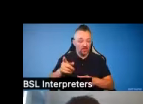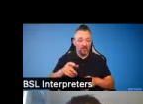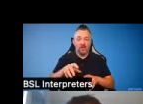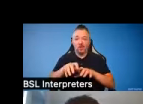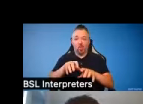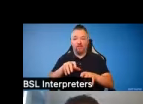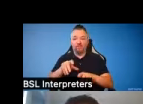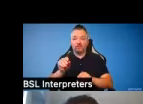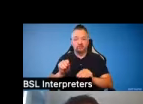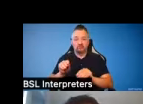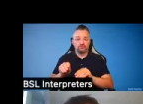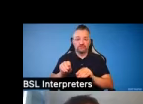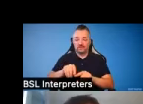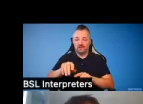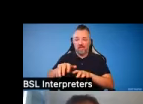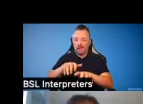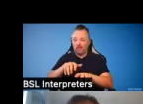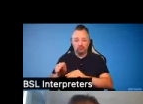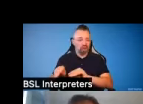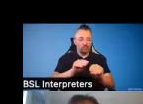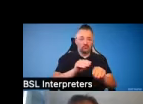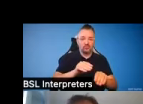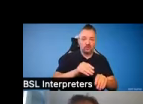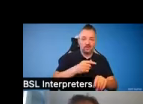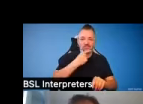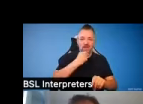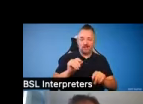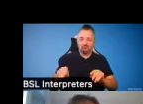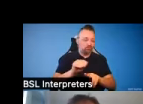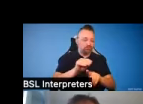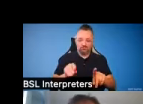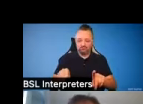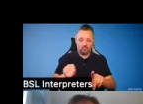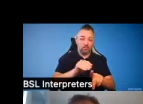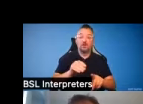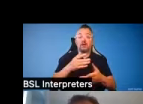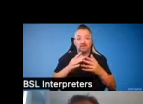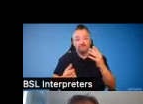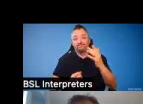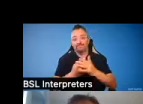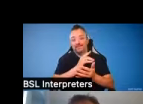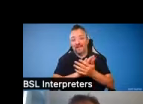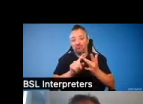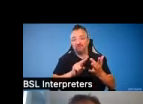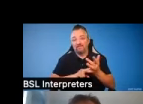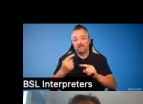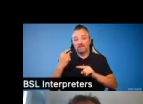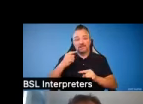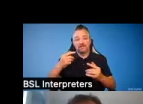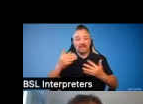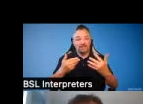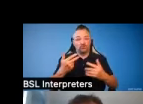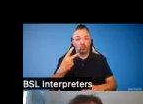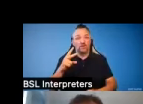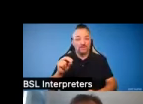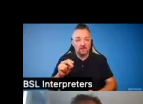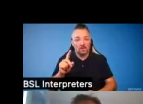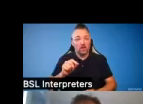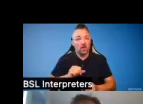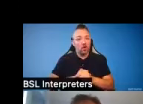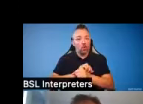man. Everyone's getting more familiar with that idea. It happened with HIV in the 1920s, and of course it happened with